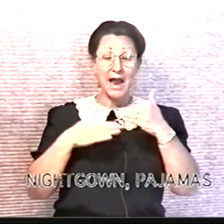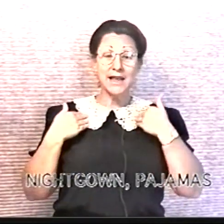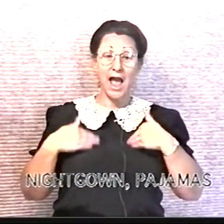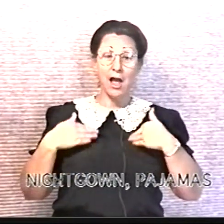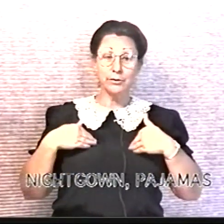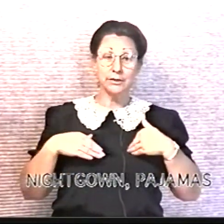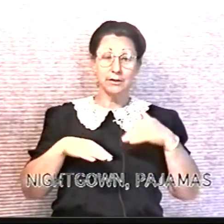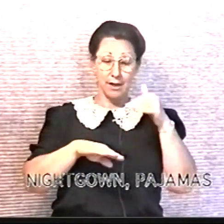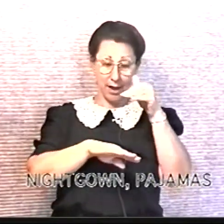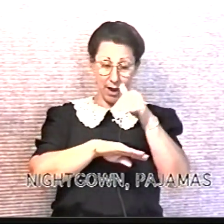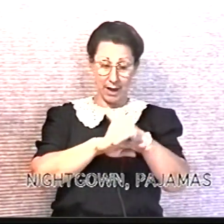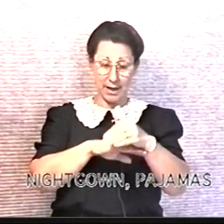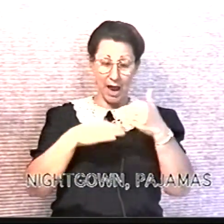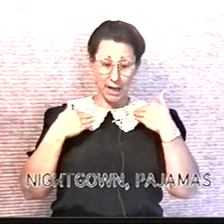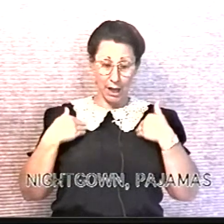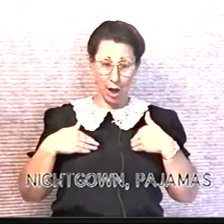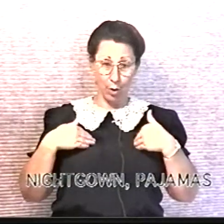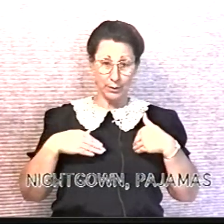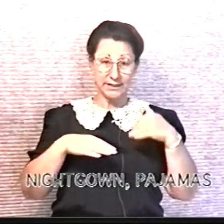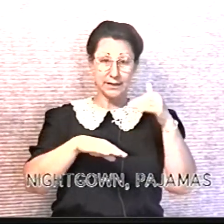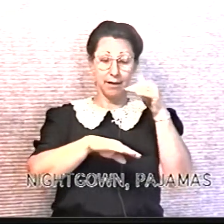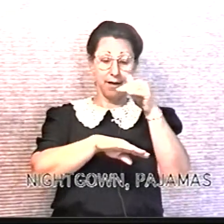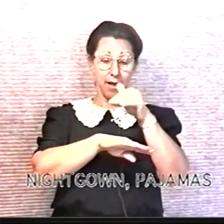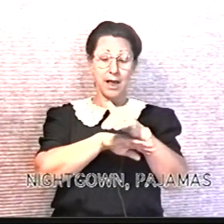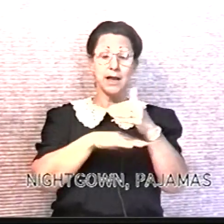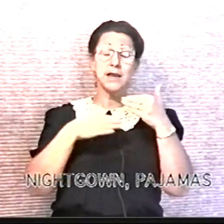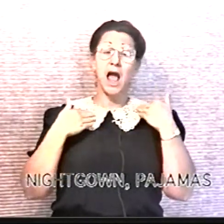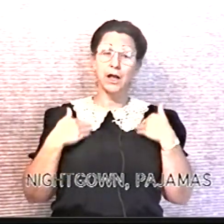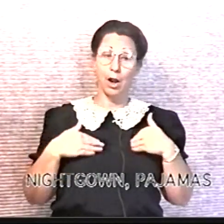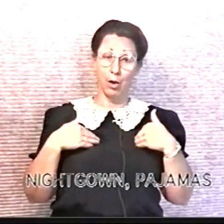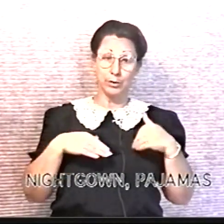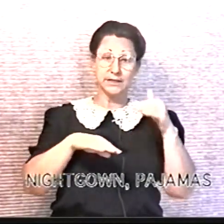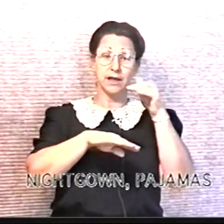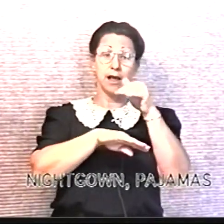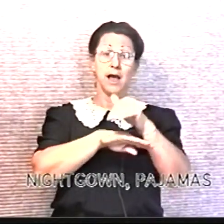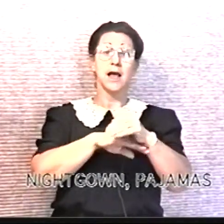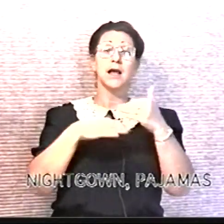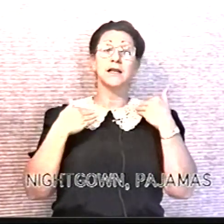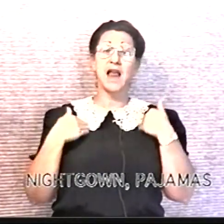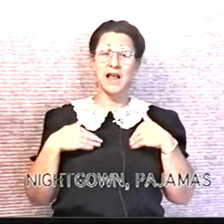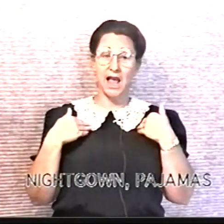Nightgown, night clothes. Night clothes, nightgown.